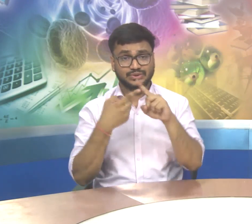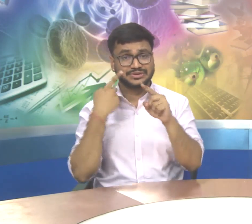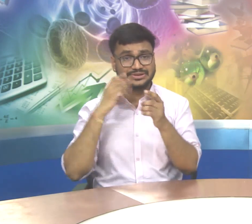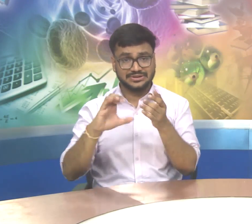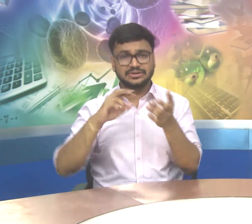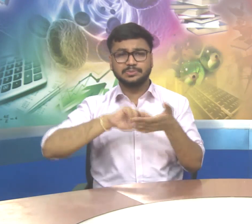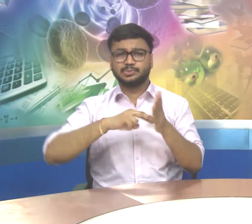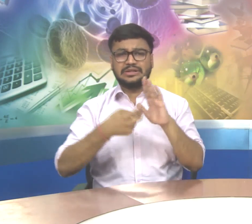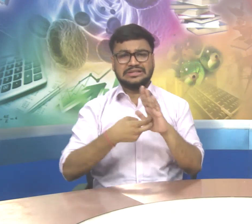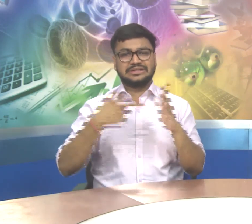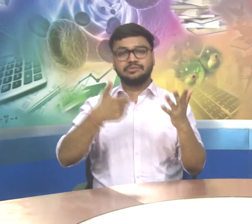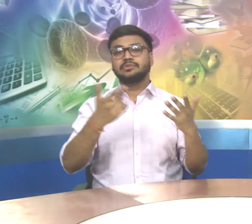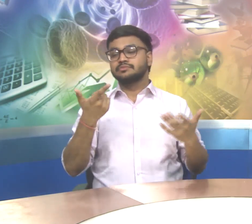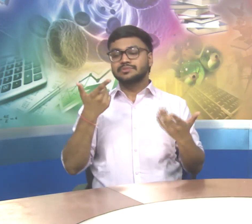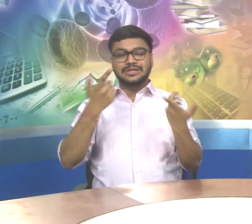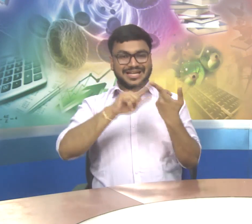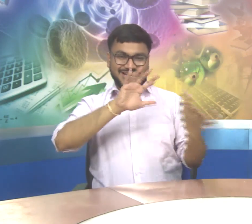Next is abiotic.